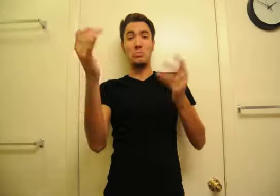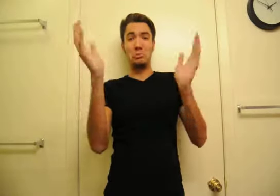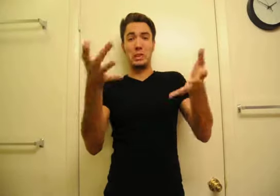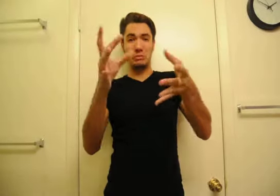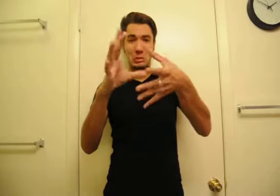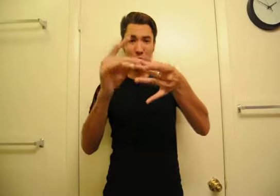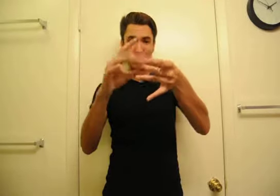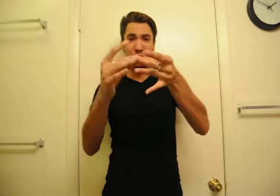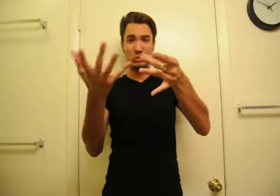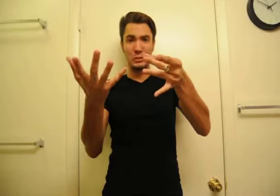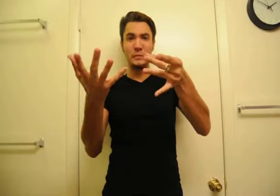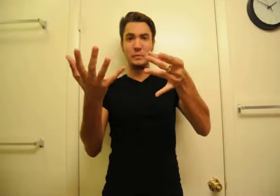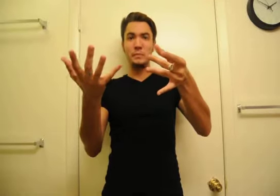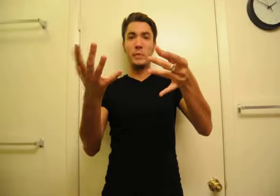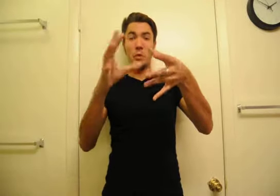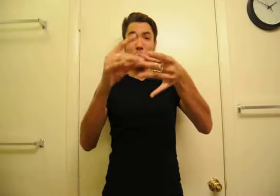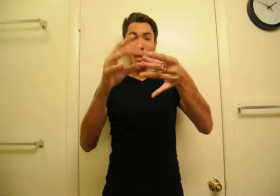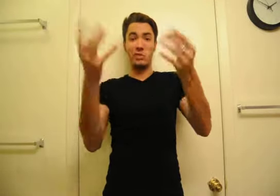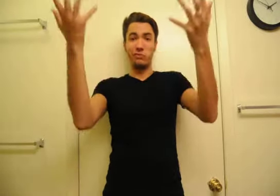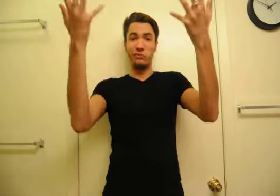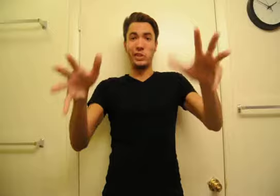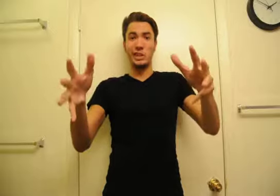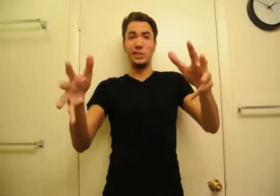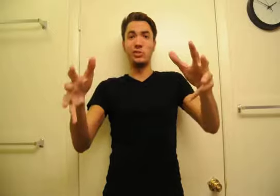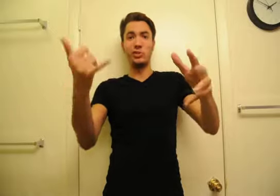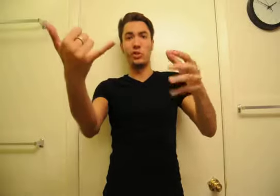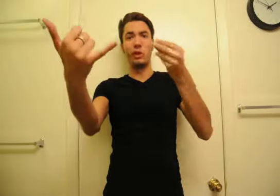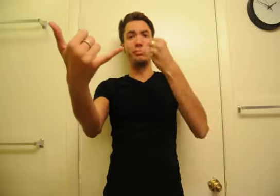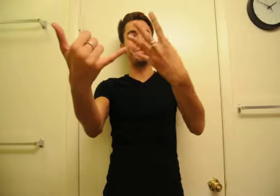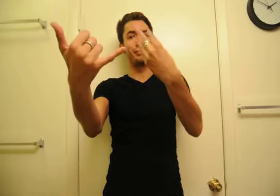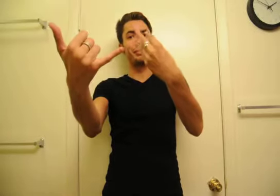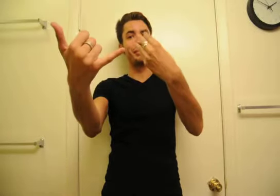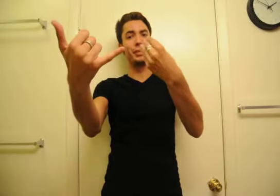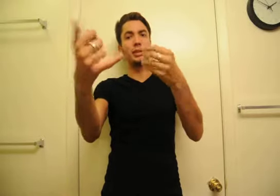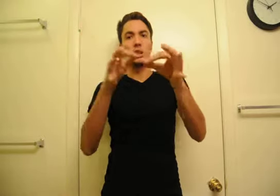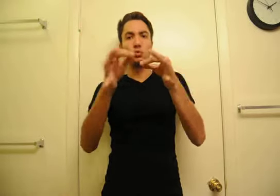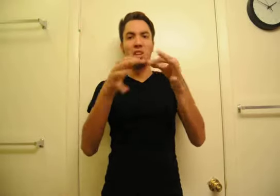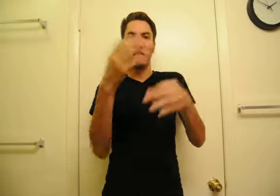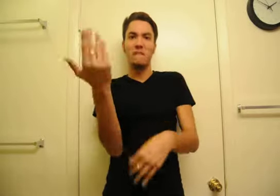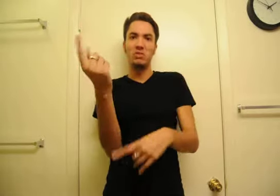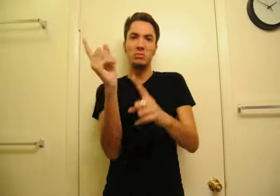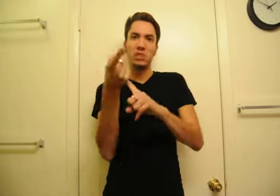I'm not bitter. So it turns out there's a keyboard shortcut that lets you jump directly to the beep like